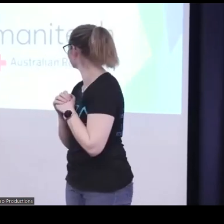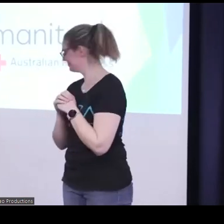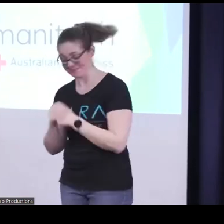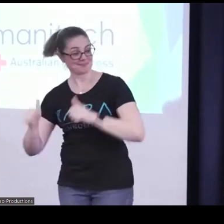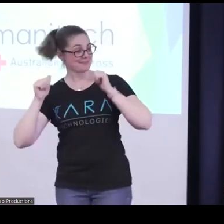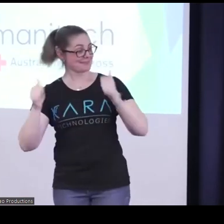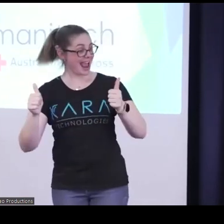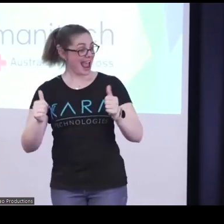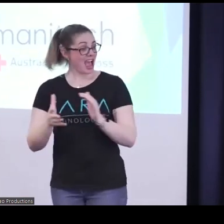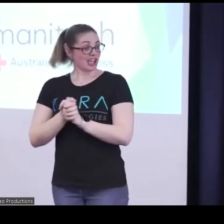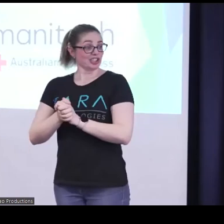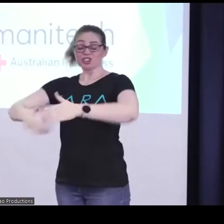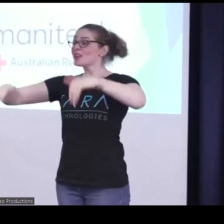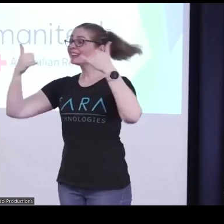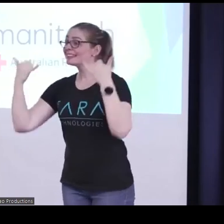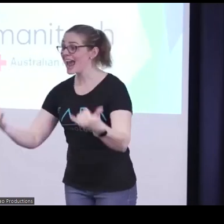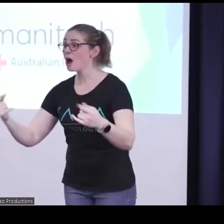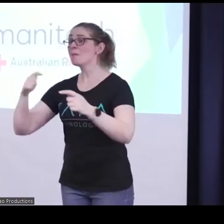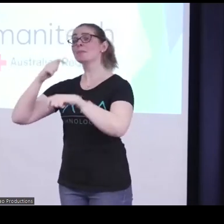Humanitech.